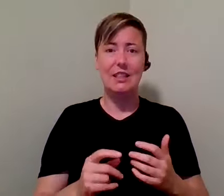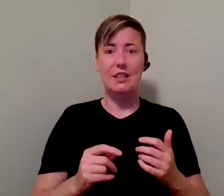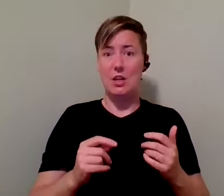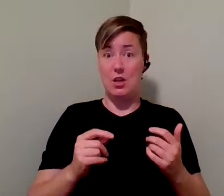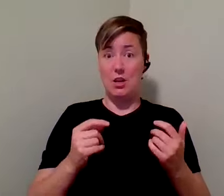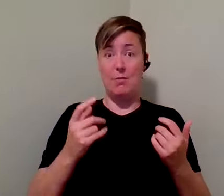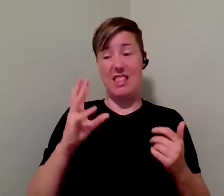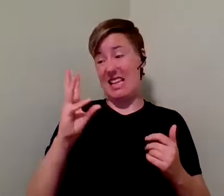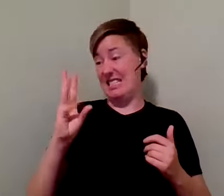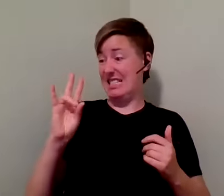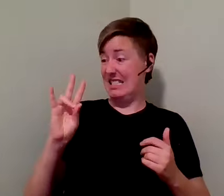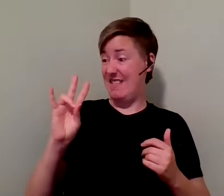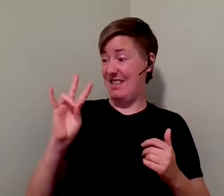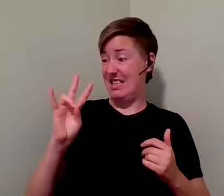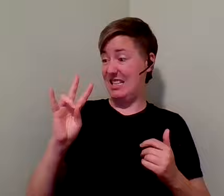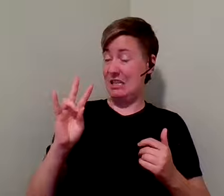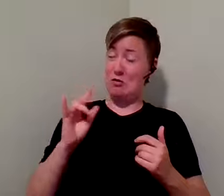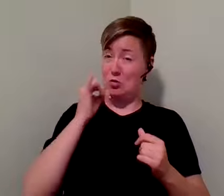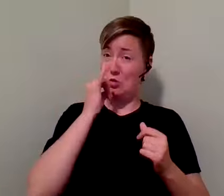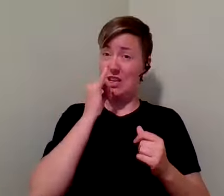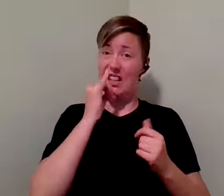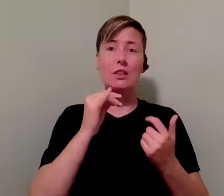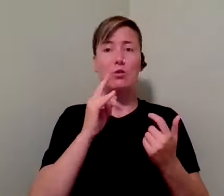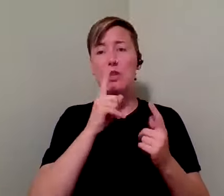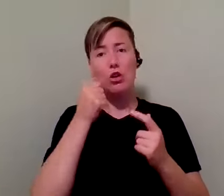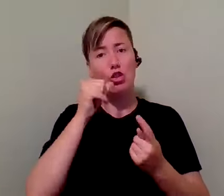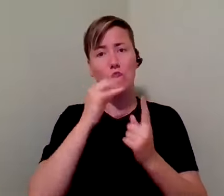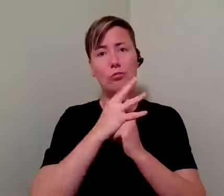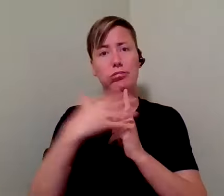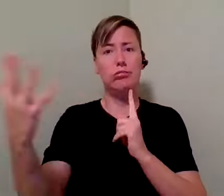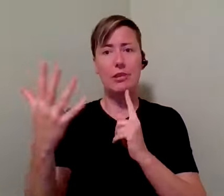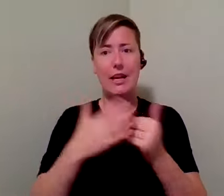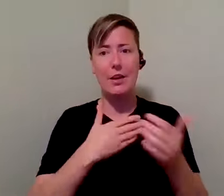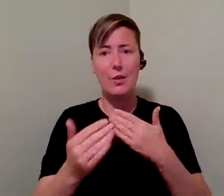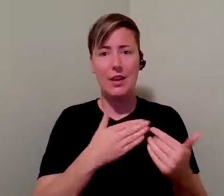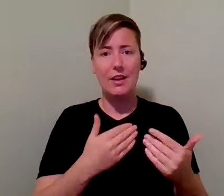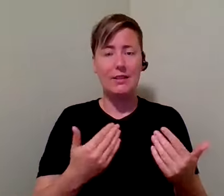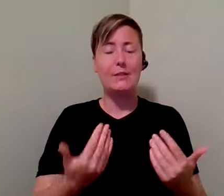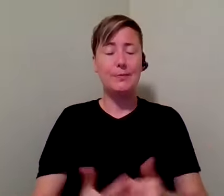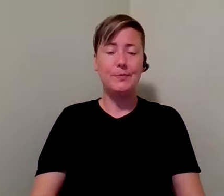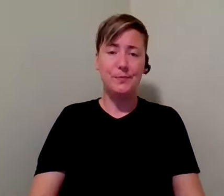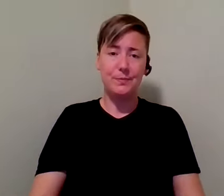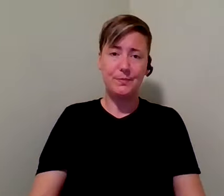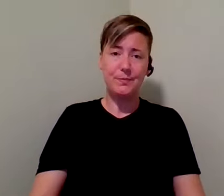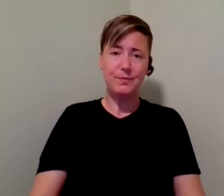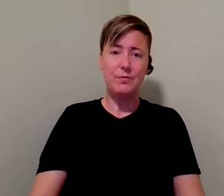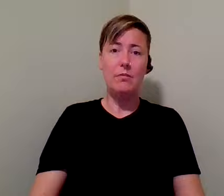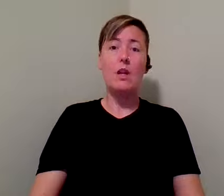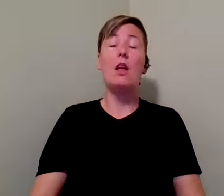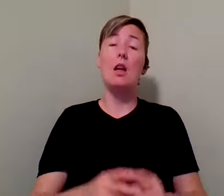because you can't even walk in a straight line. I said, holy cow. He said, yep. And the people you harmed, that's the only thing I never